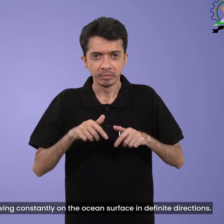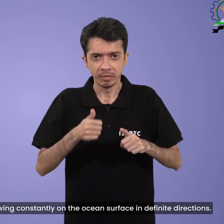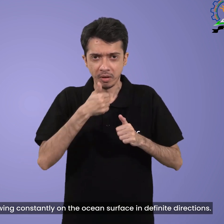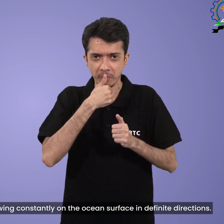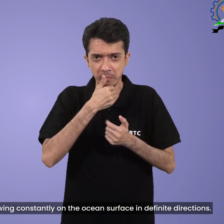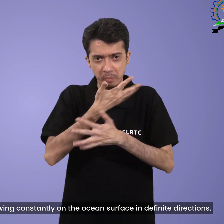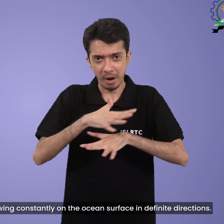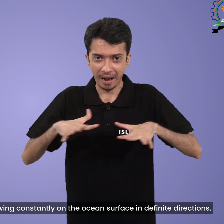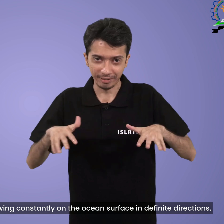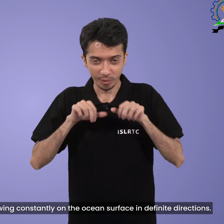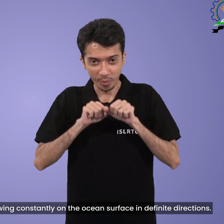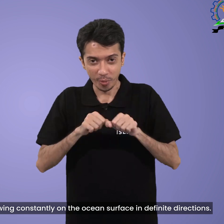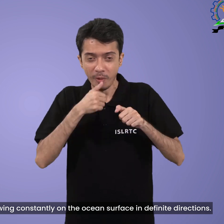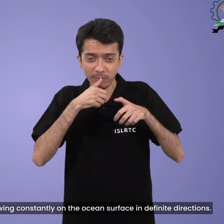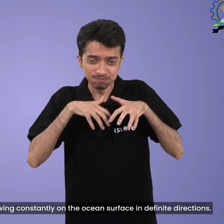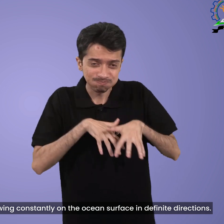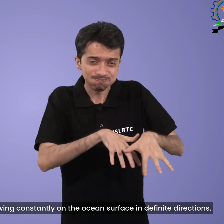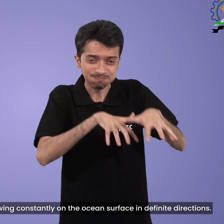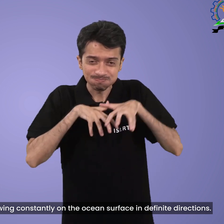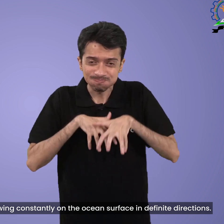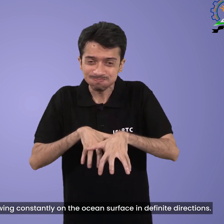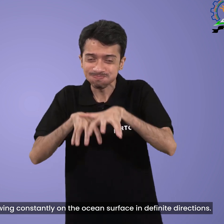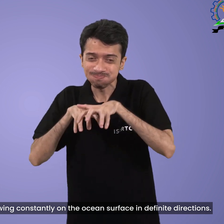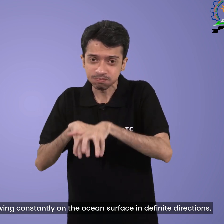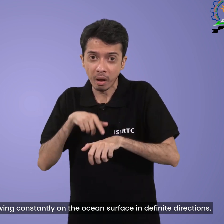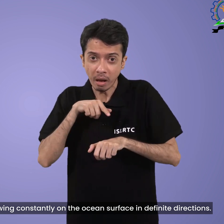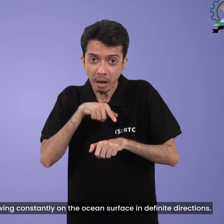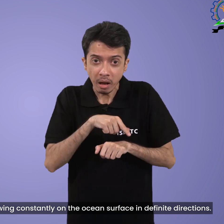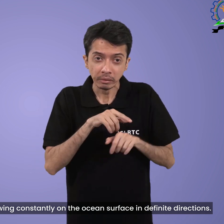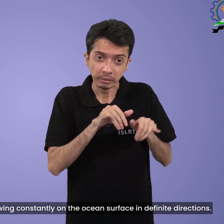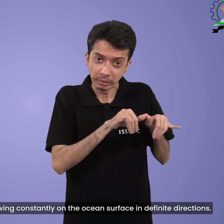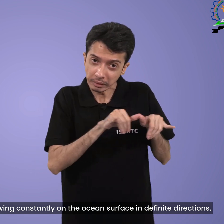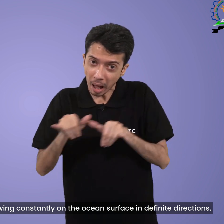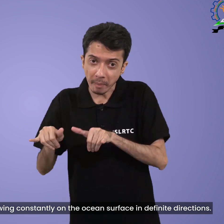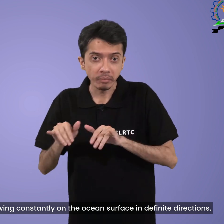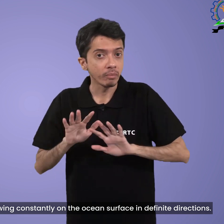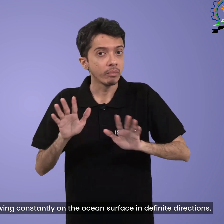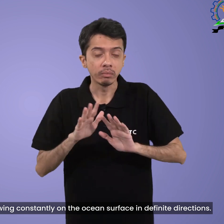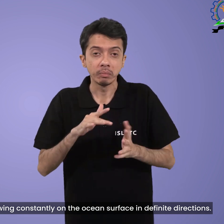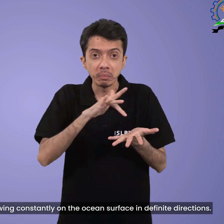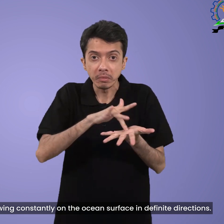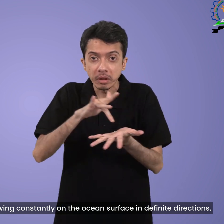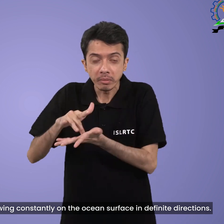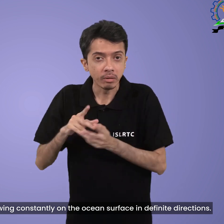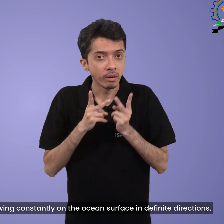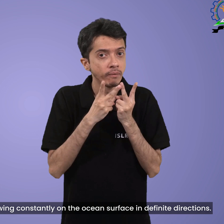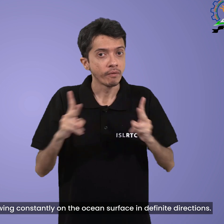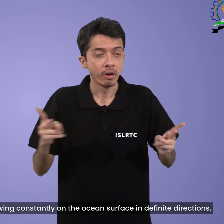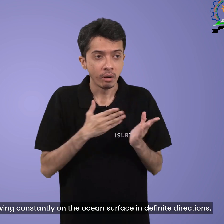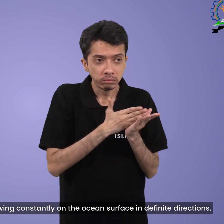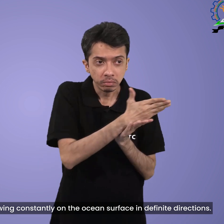Ocean currents are streams of water flowing constantly on the ocean surface in definite directions.